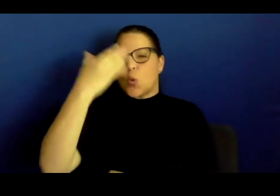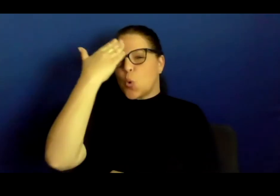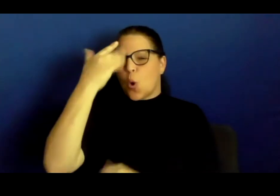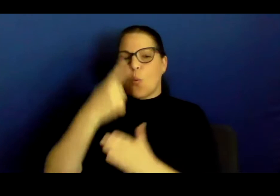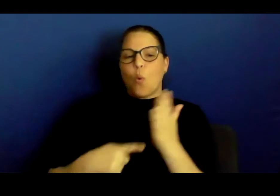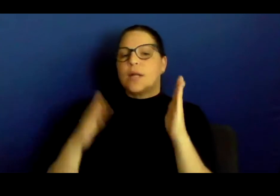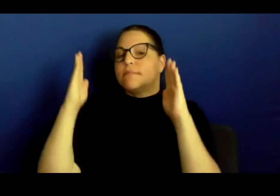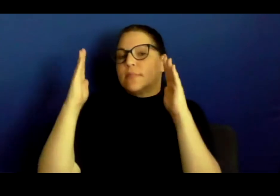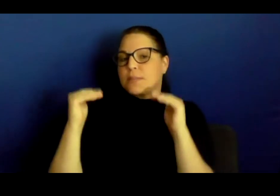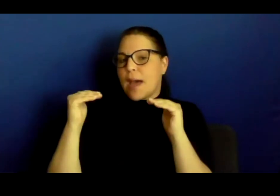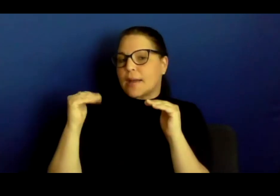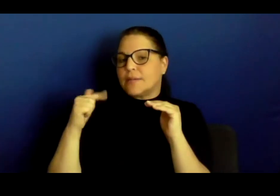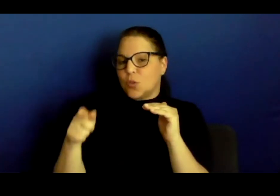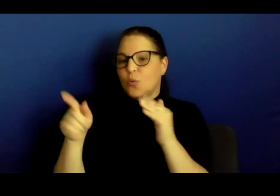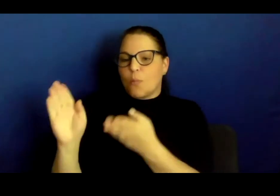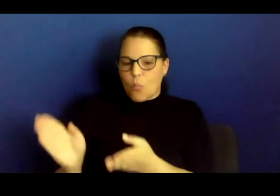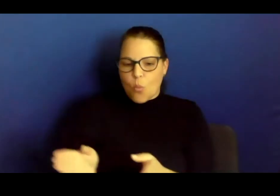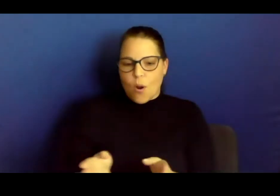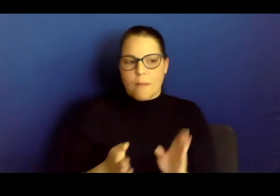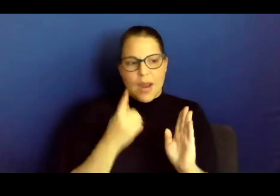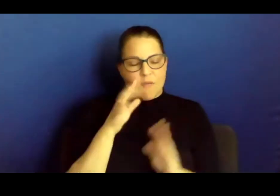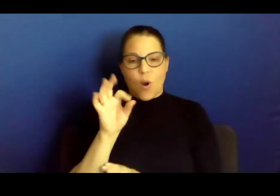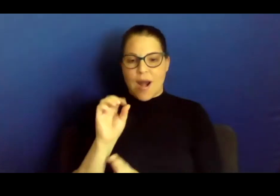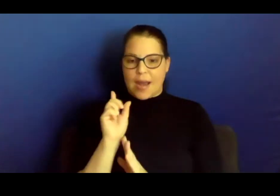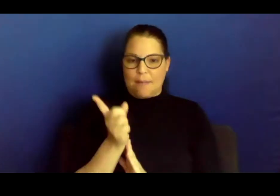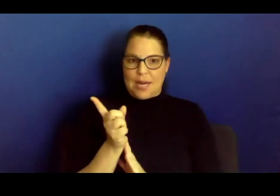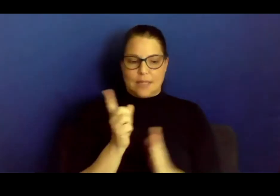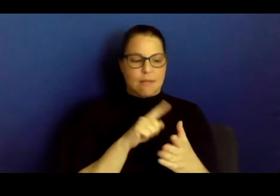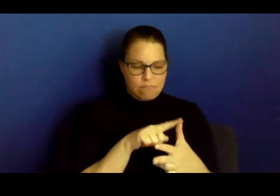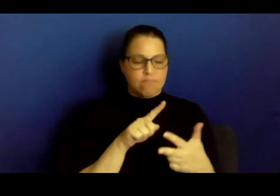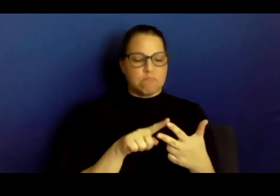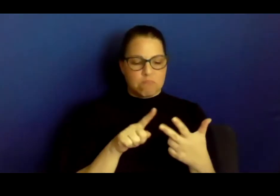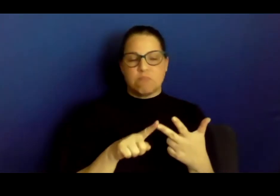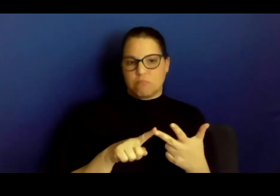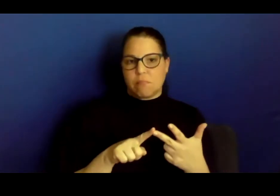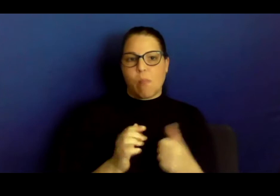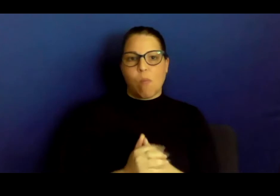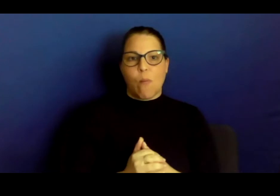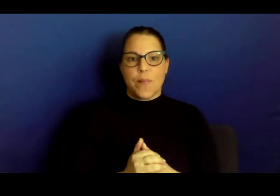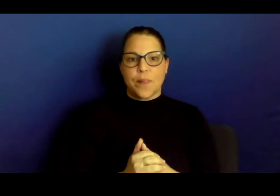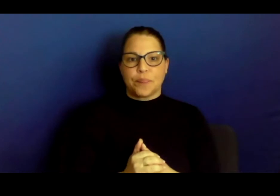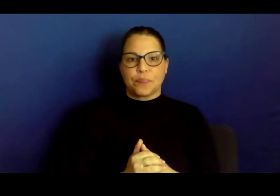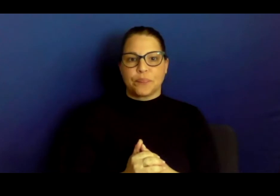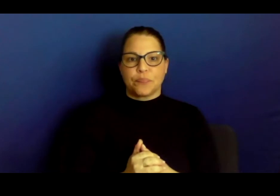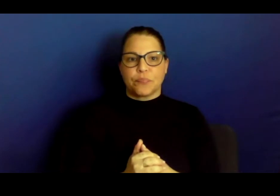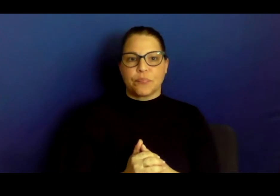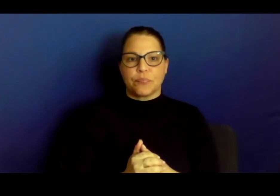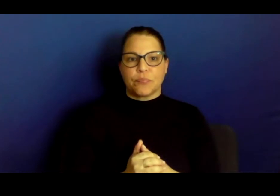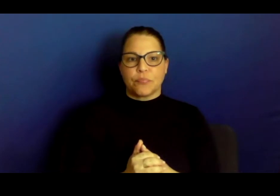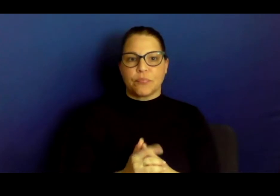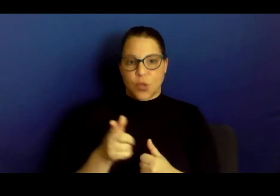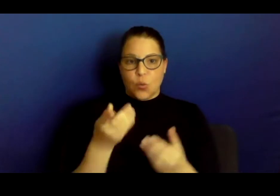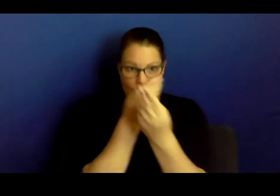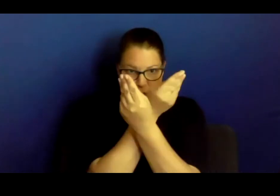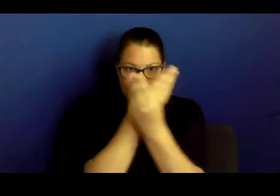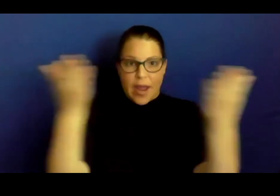happen and prepare yourself for the next 90 minutes. And then when you share that, right,